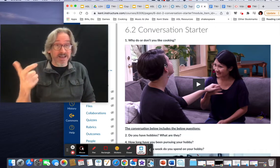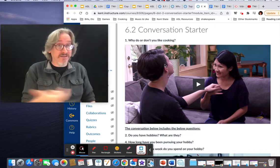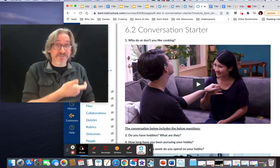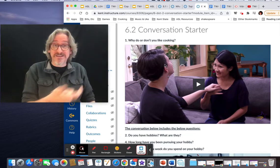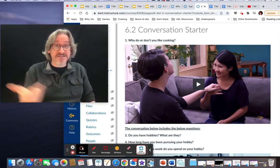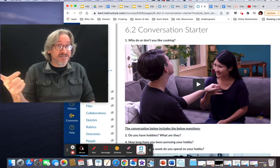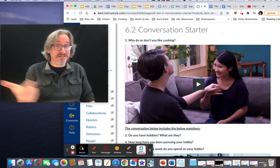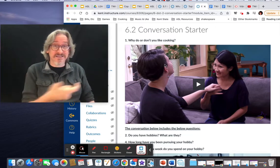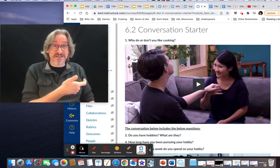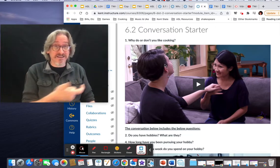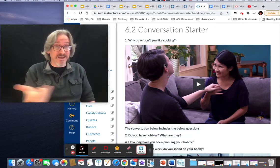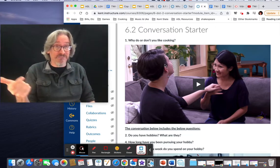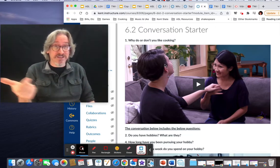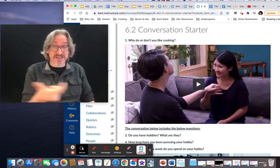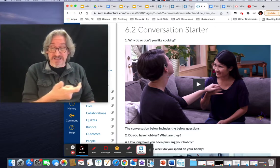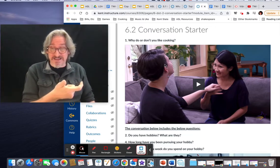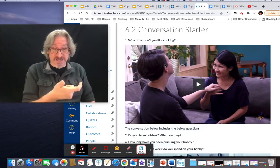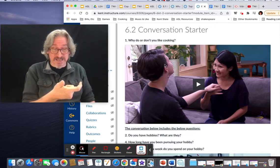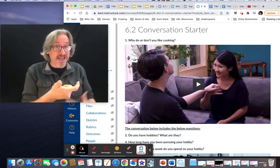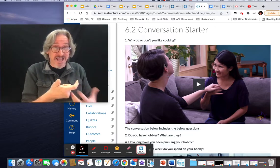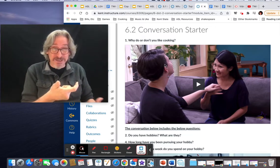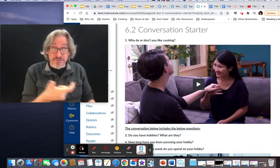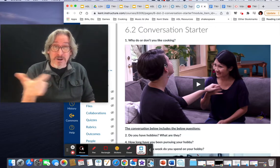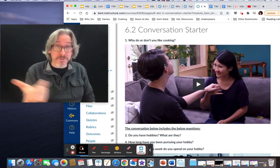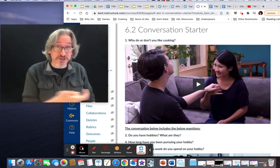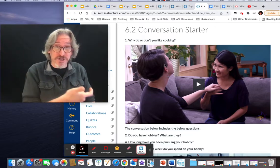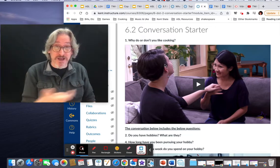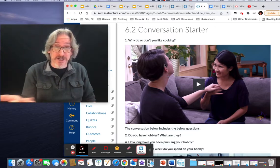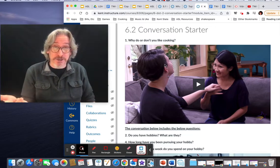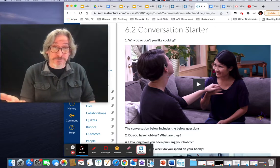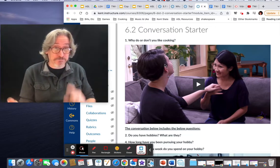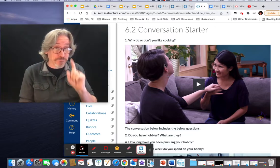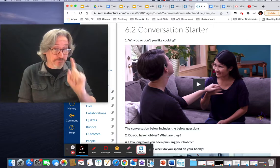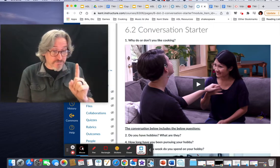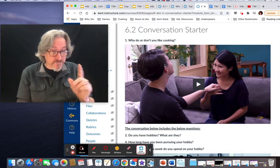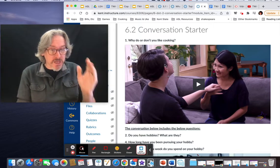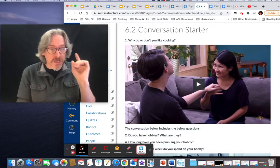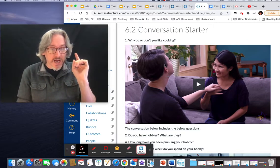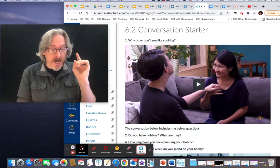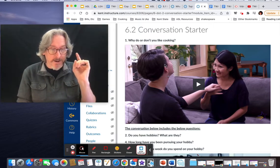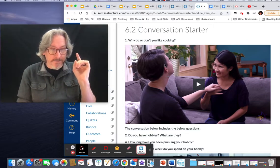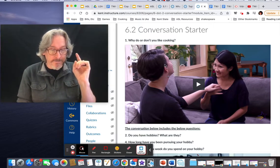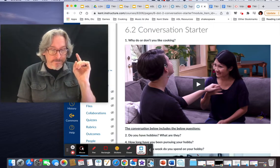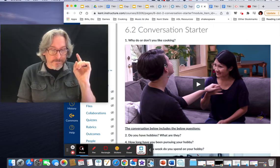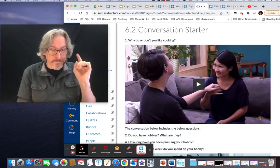that if it's like this, it's probably geocaching.